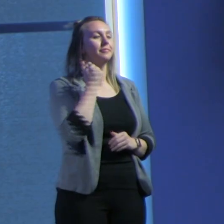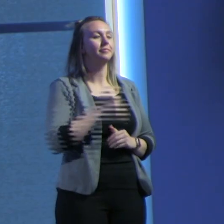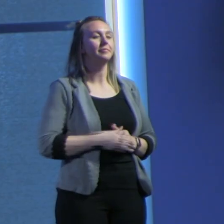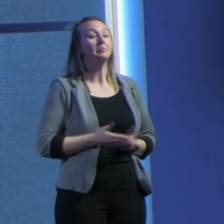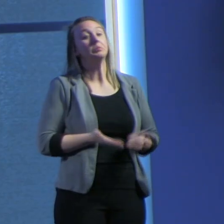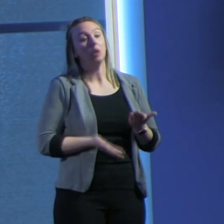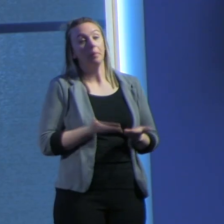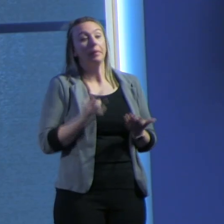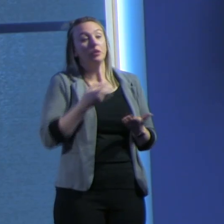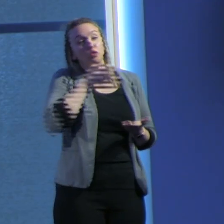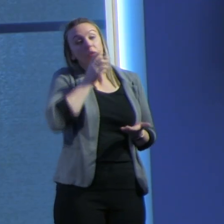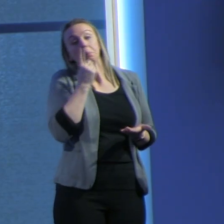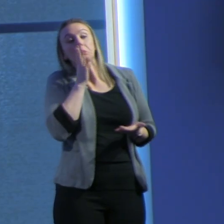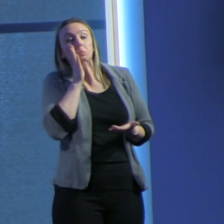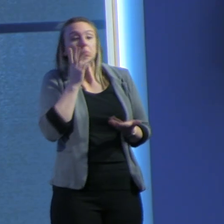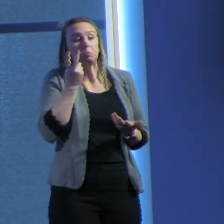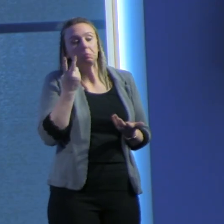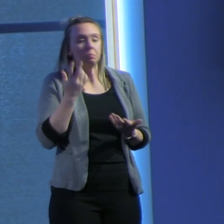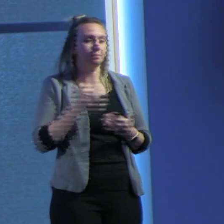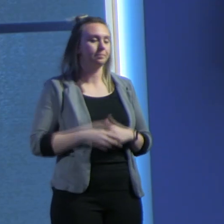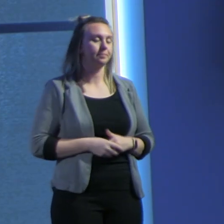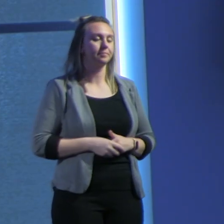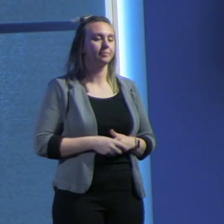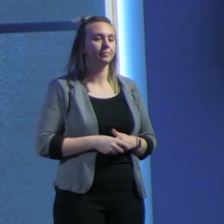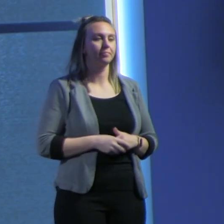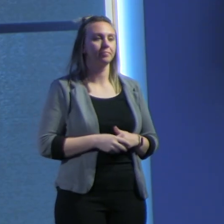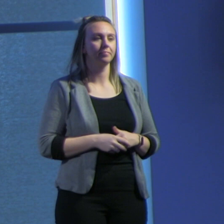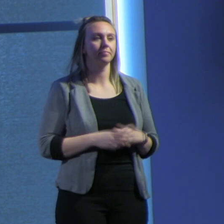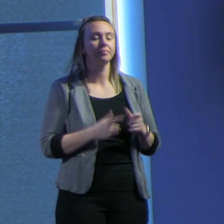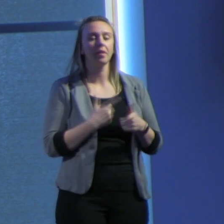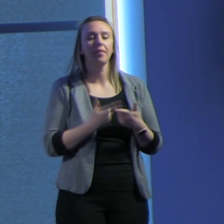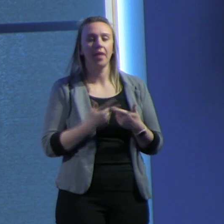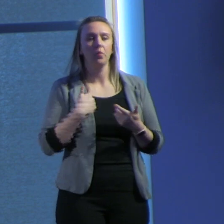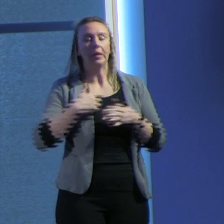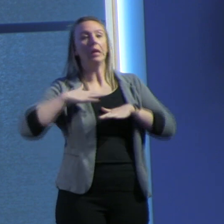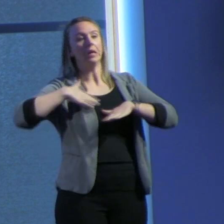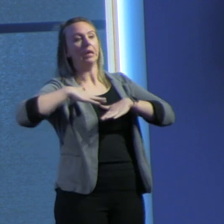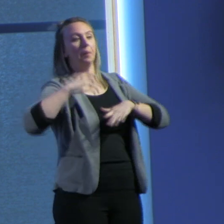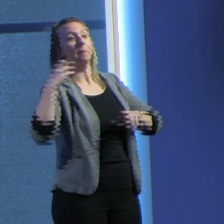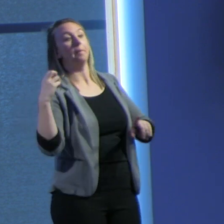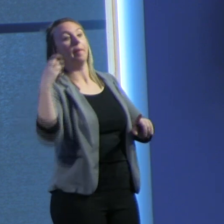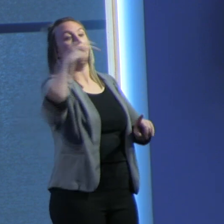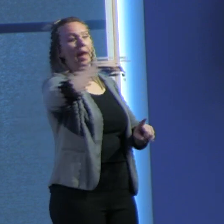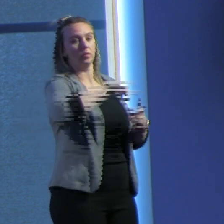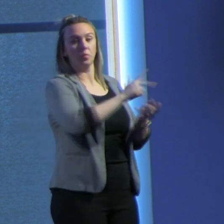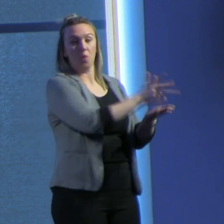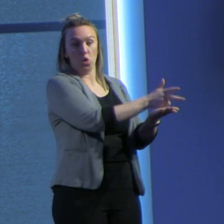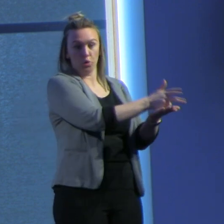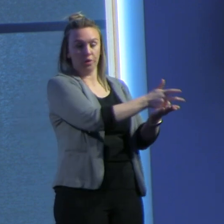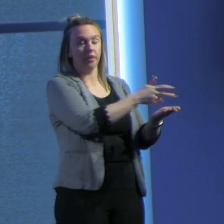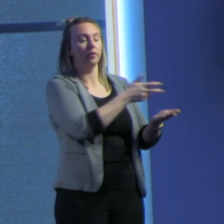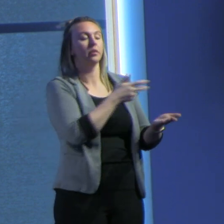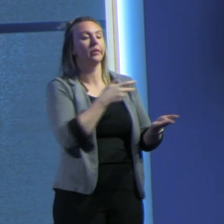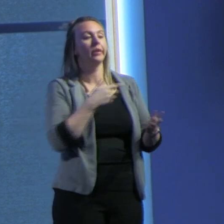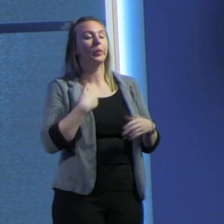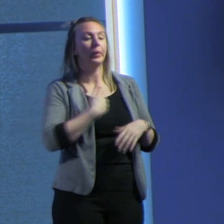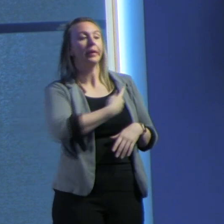probably had a beer or two, but we took the long walk back to where we had parked. And as we